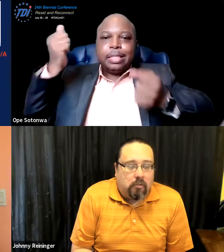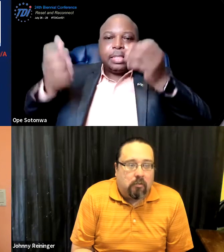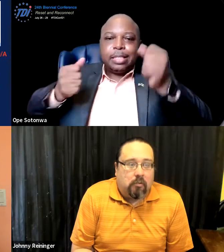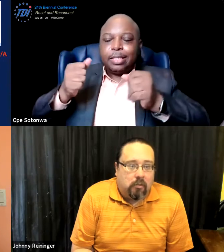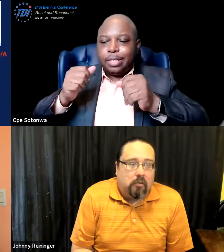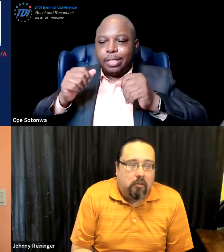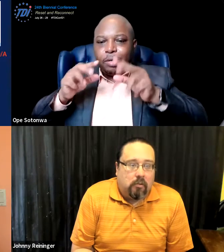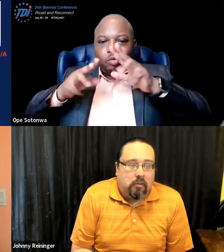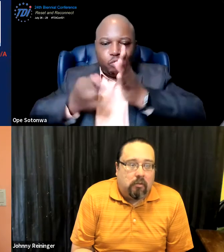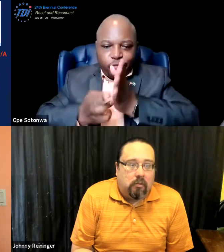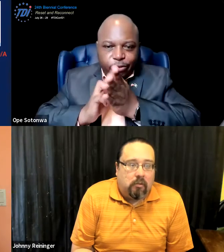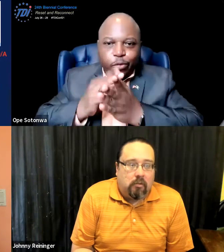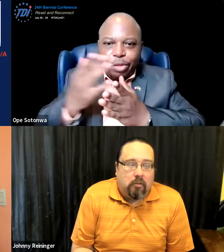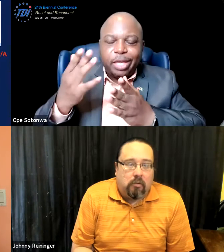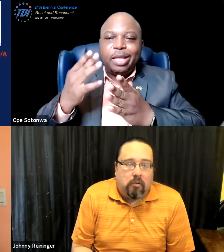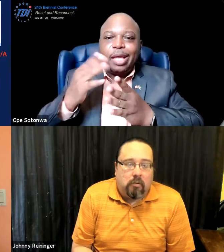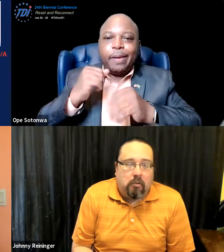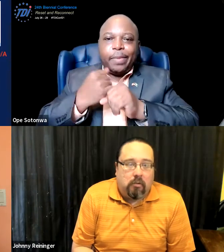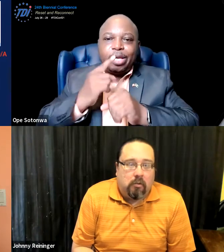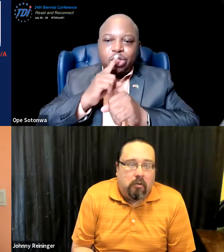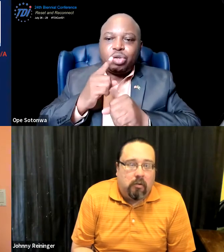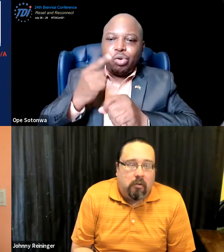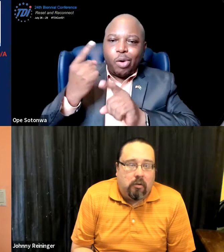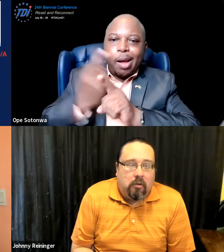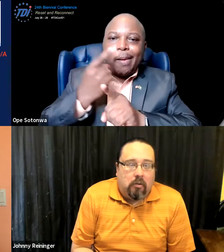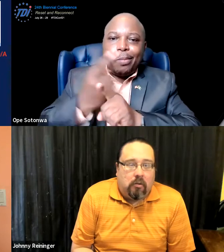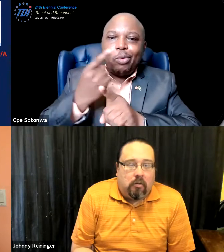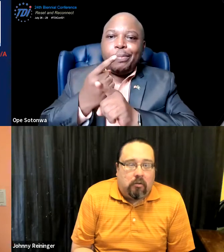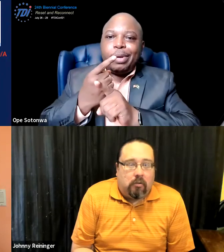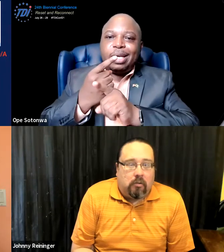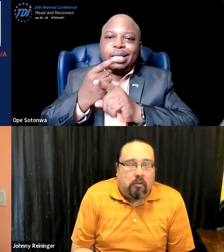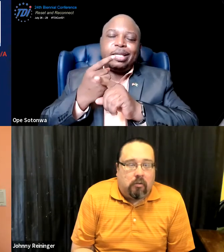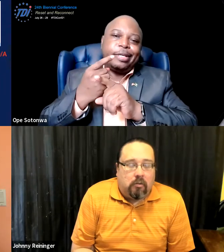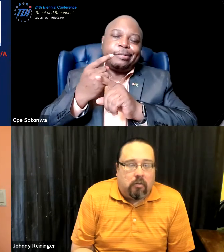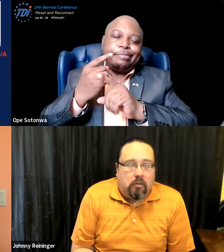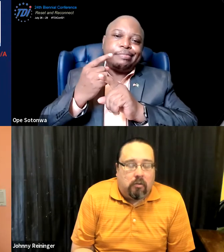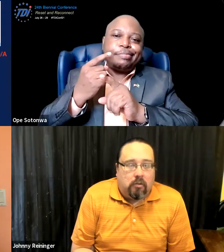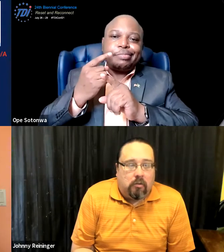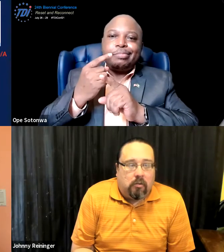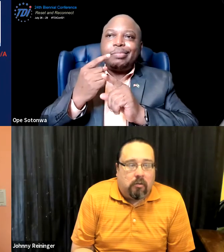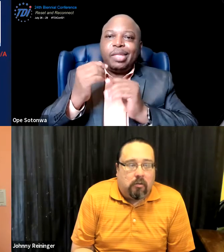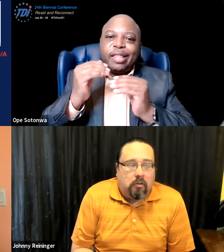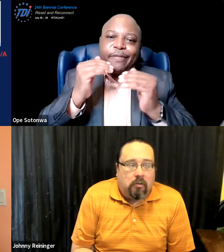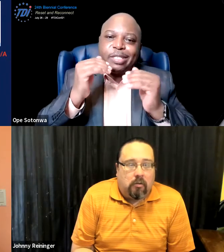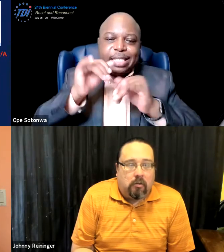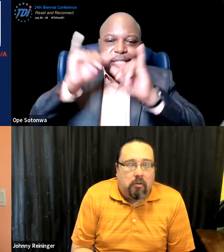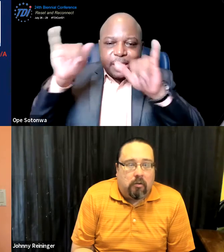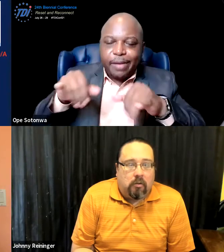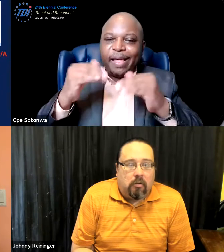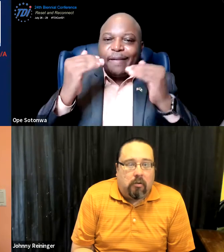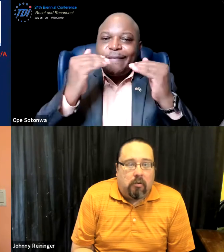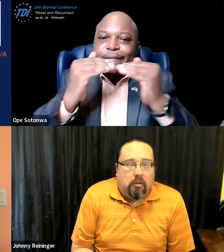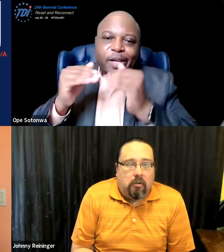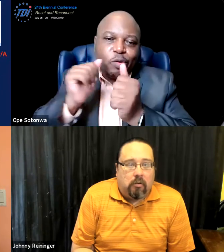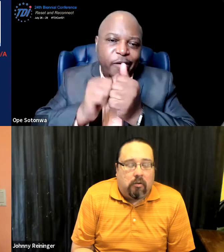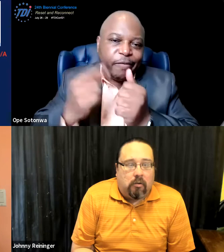and dismantling and unpacking those systems that are in place, reviewing the things that are in place, just to make sure that everything